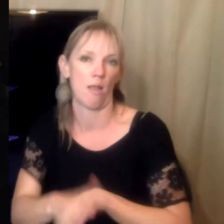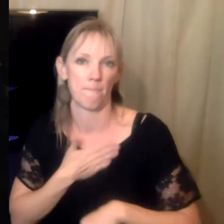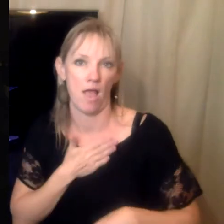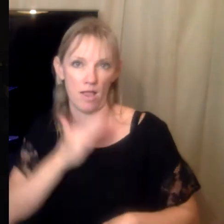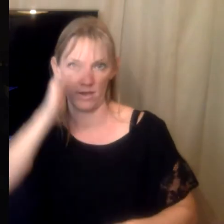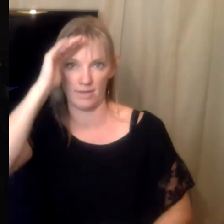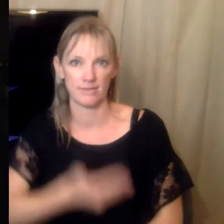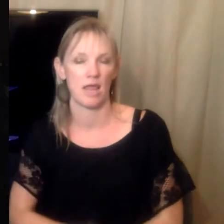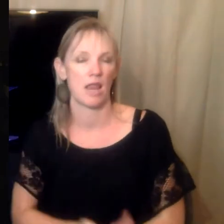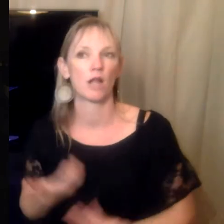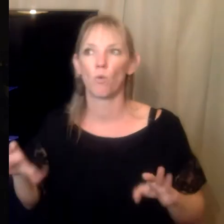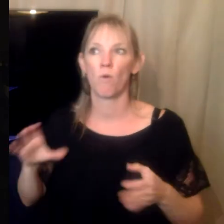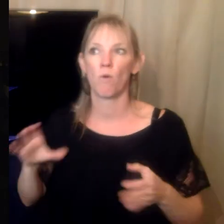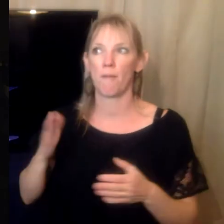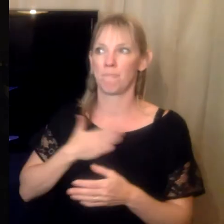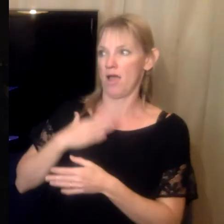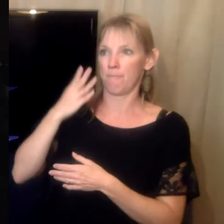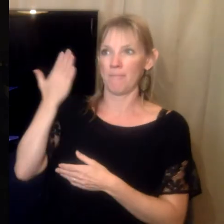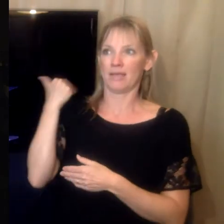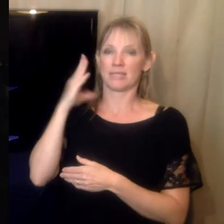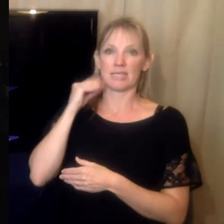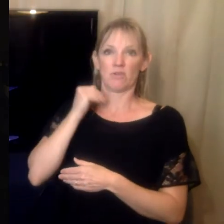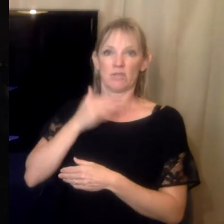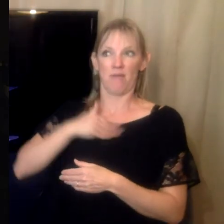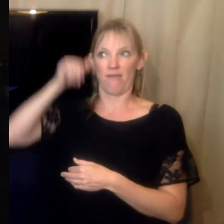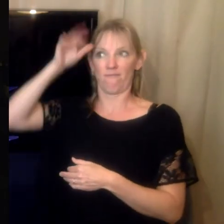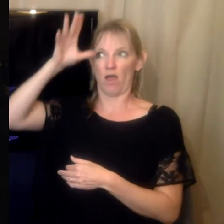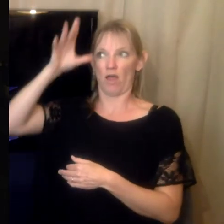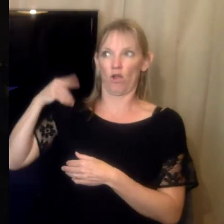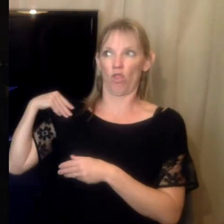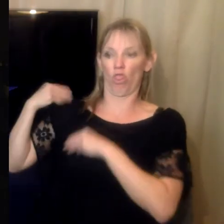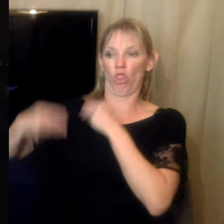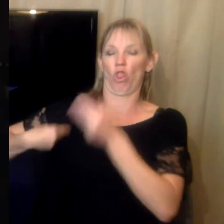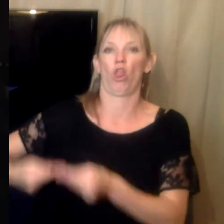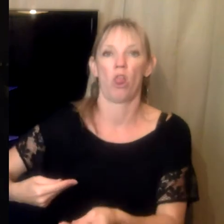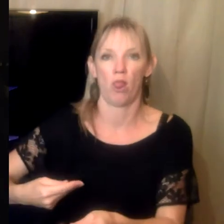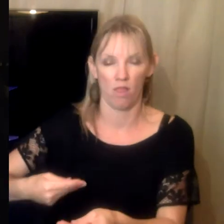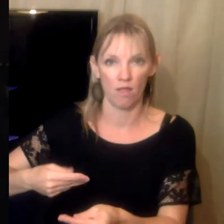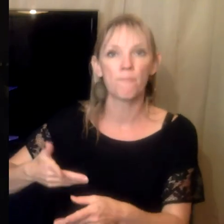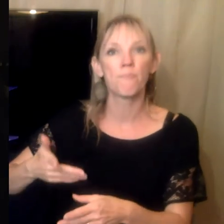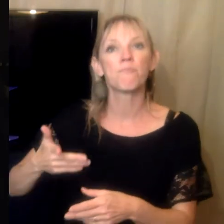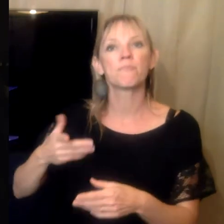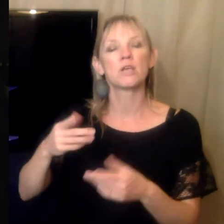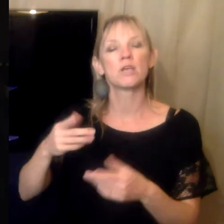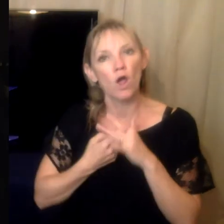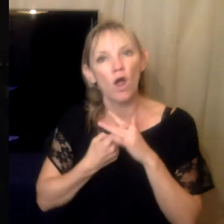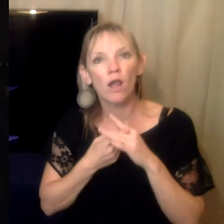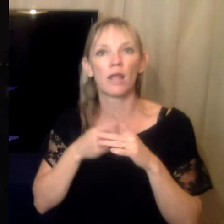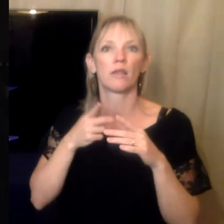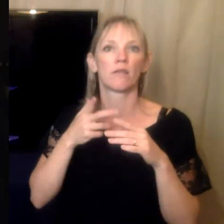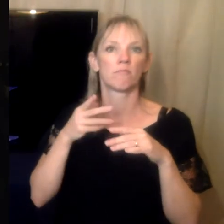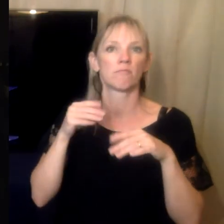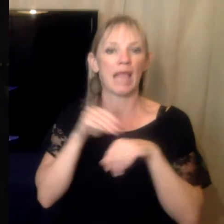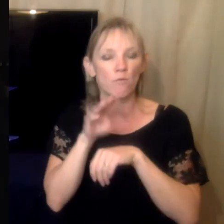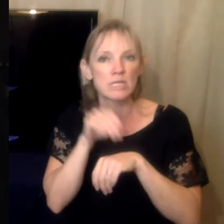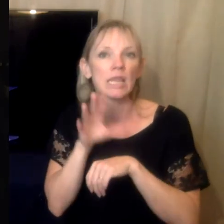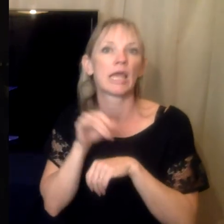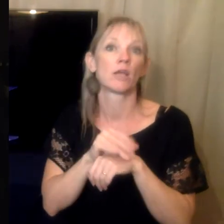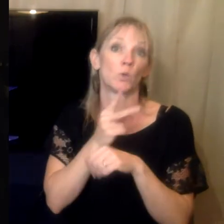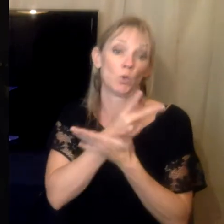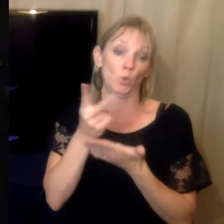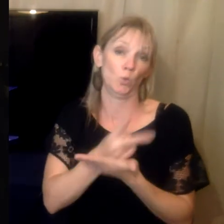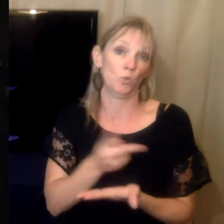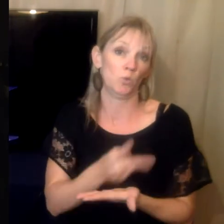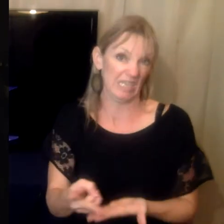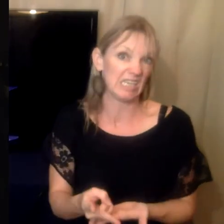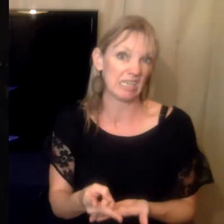that to affect me. And so we started some spiritual counseling support, and we met every 2 to 3 weeks for almost a